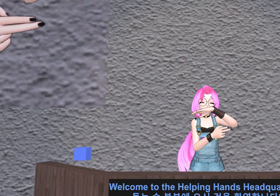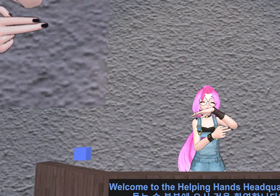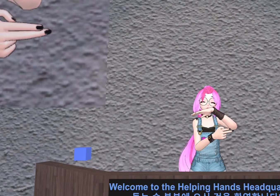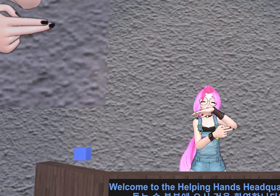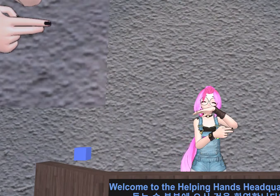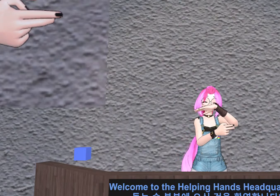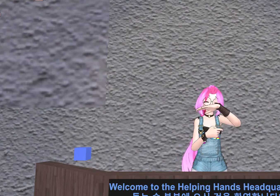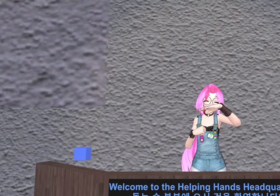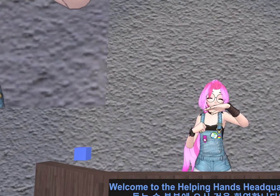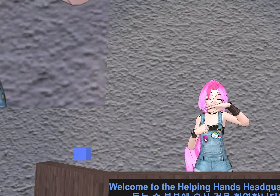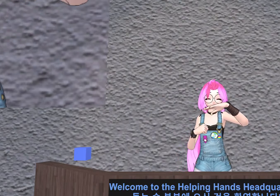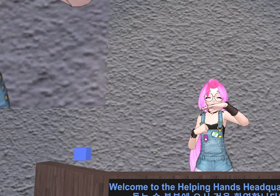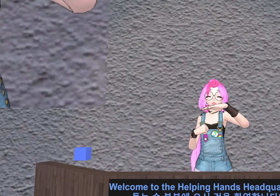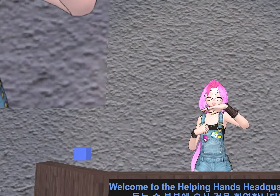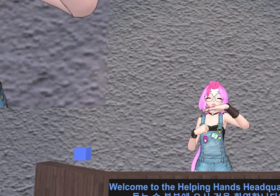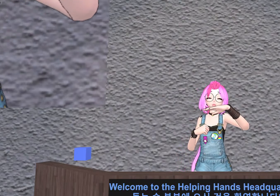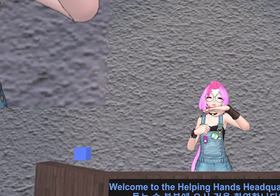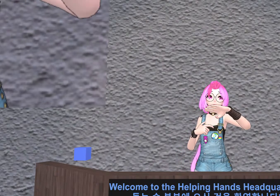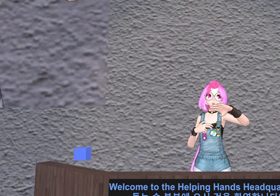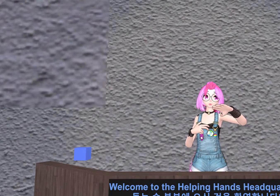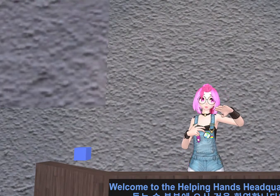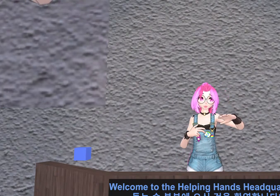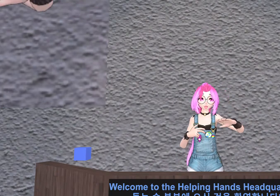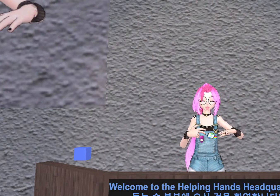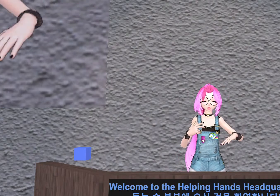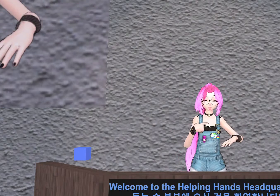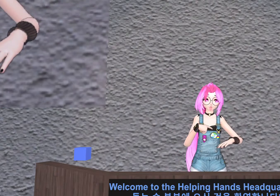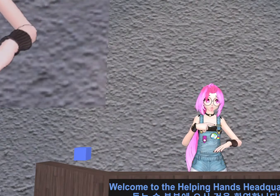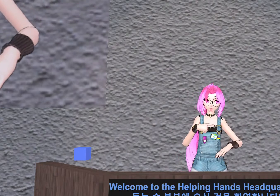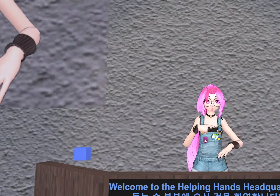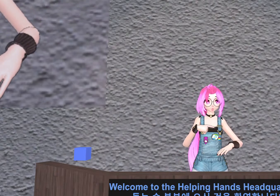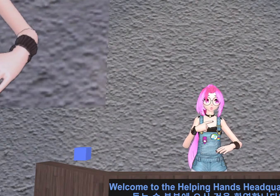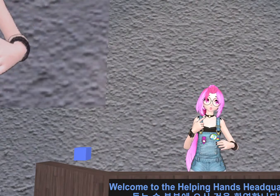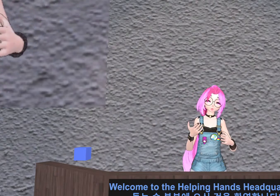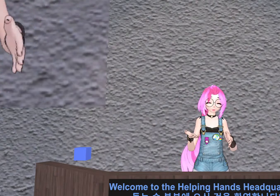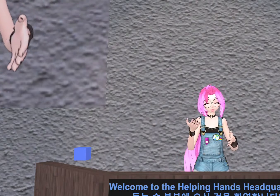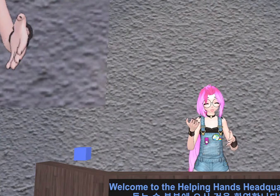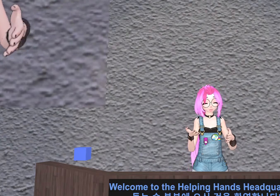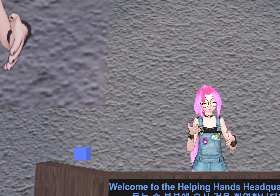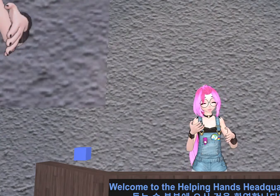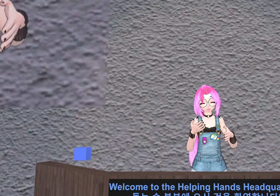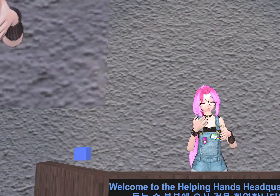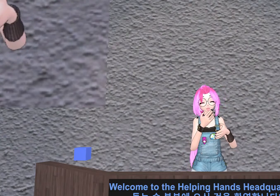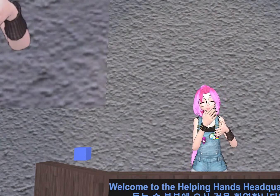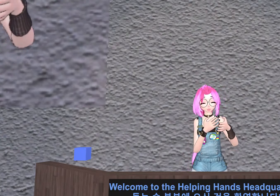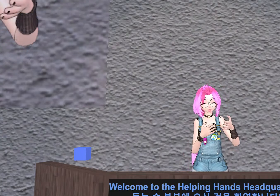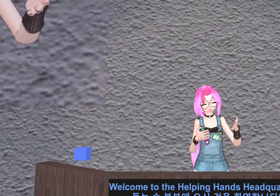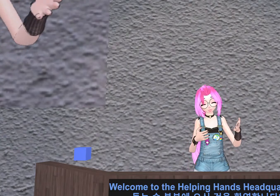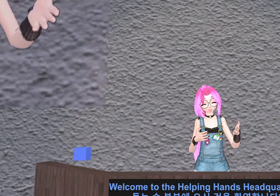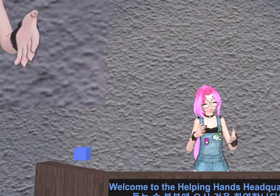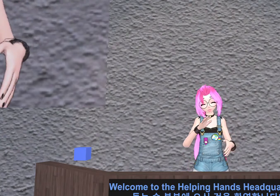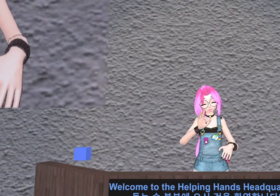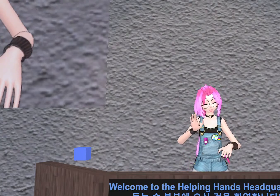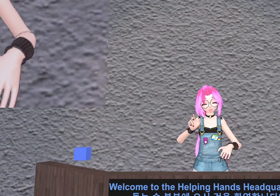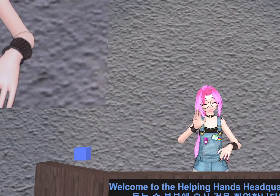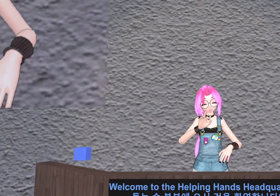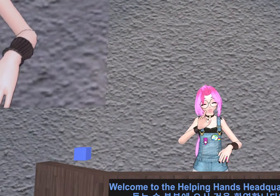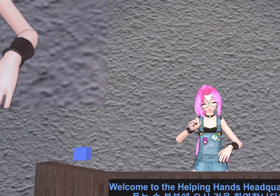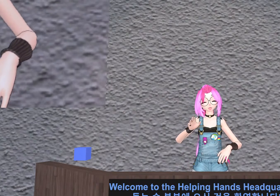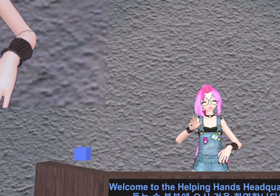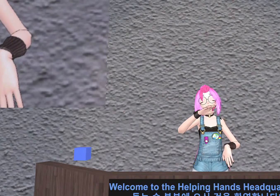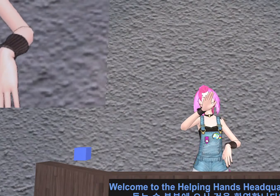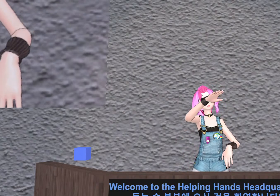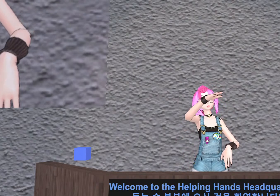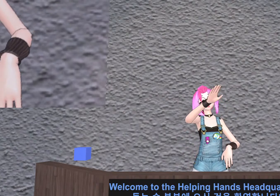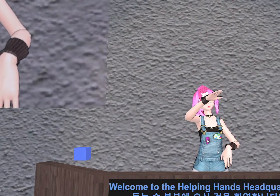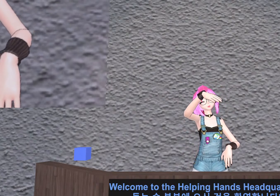going through a firewall and then stealing it. I personally, because I've only seen some people use that, I